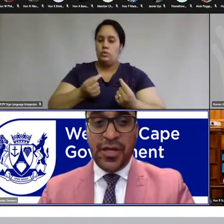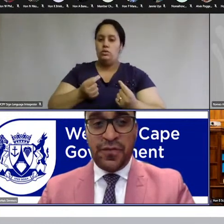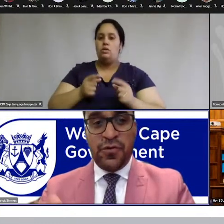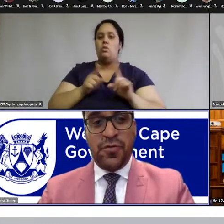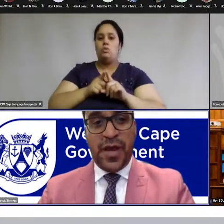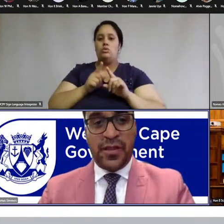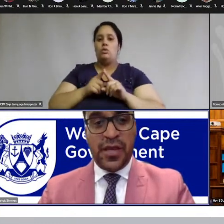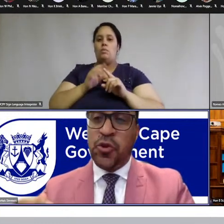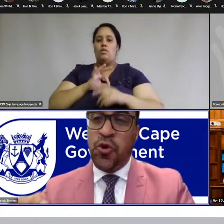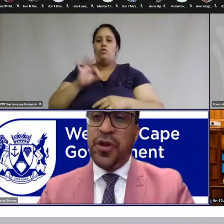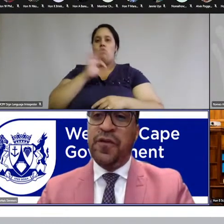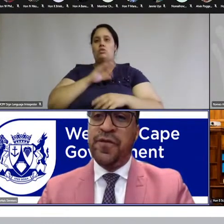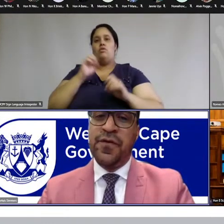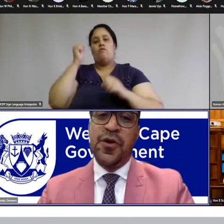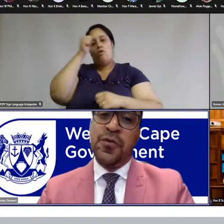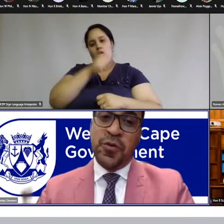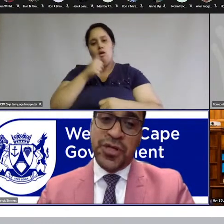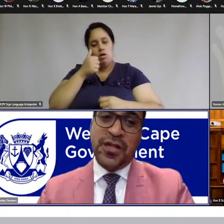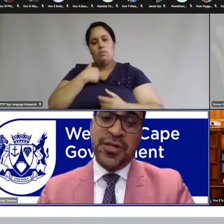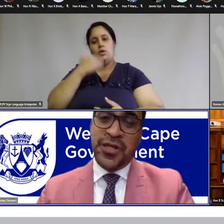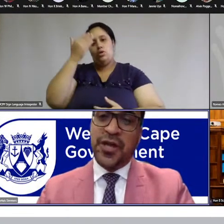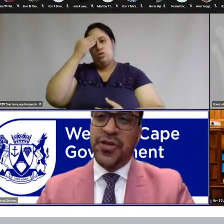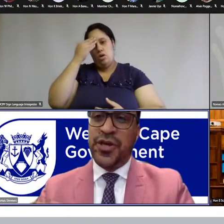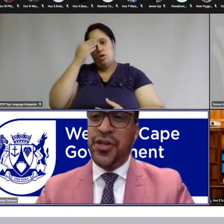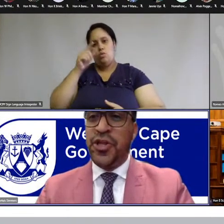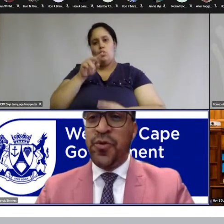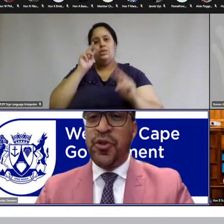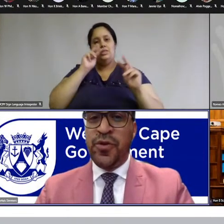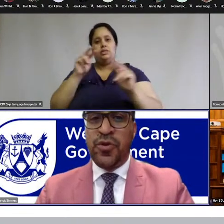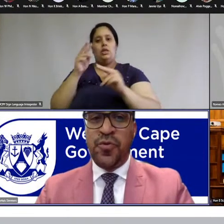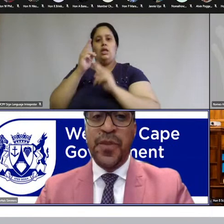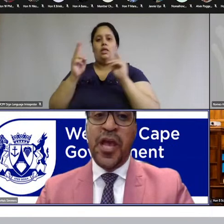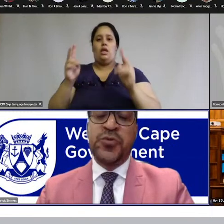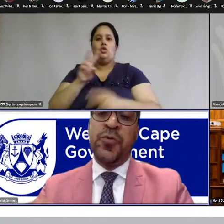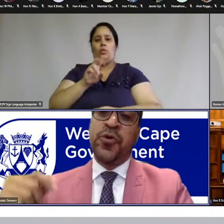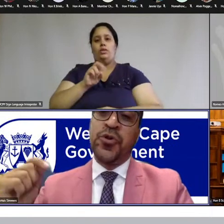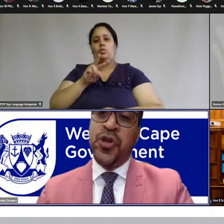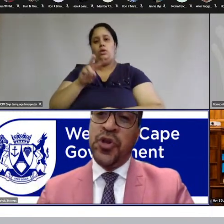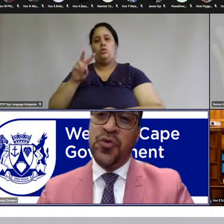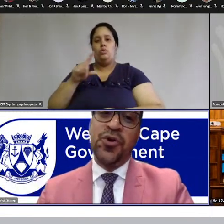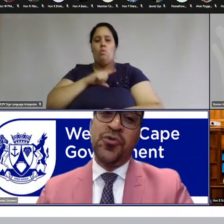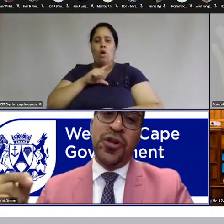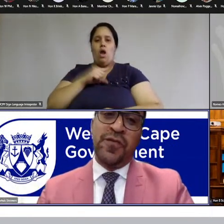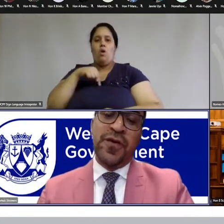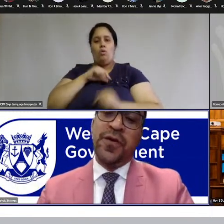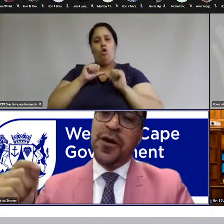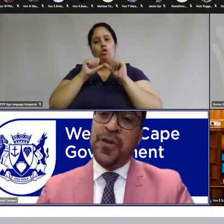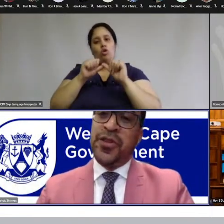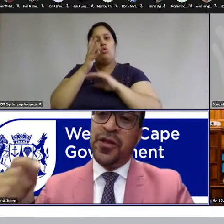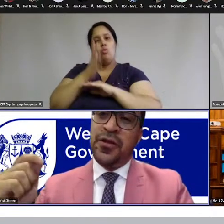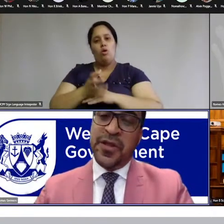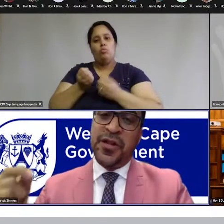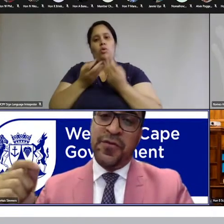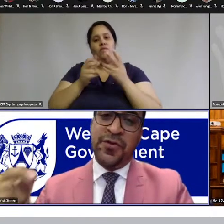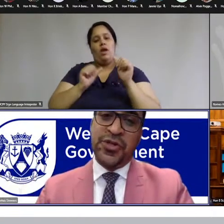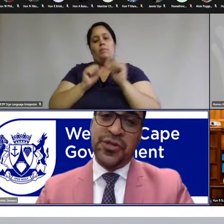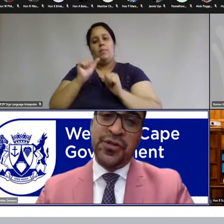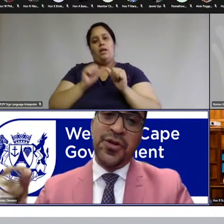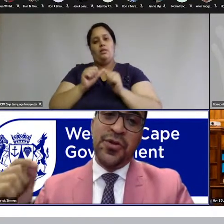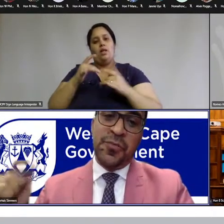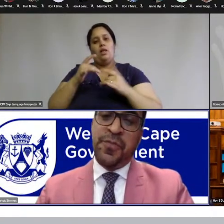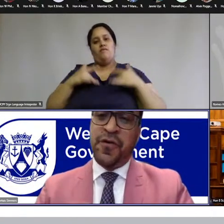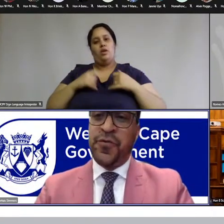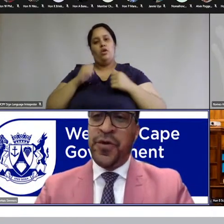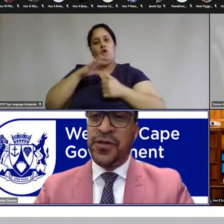by the grace of the Almighty, I do believe that we shall see each other again in 2022, as we will continue to deliver a better living